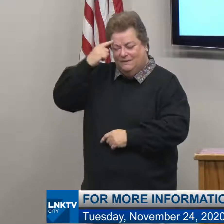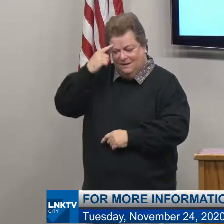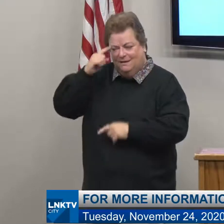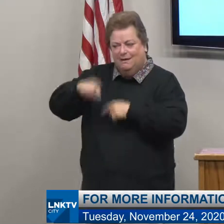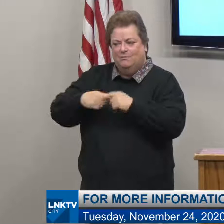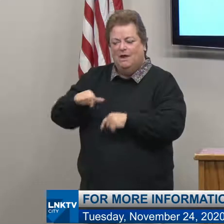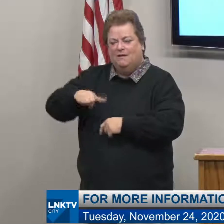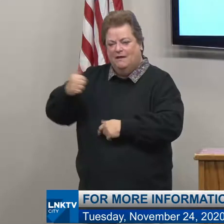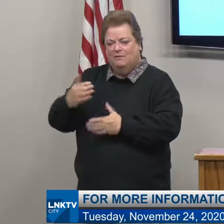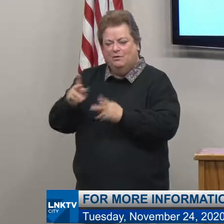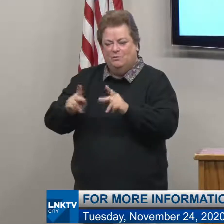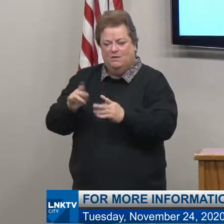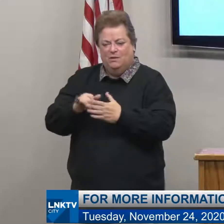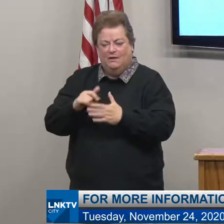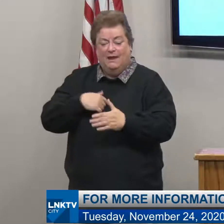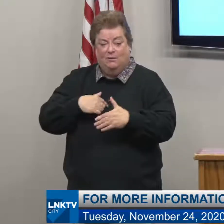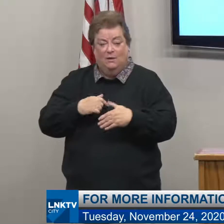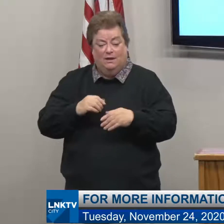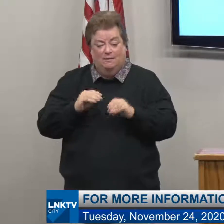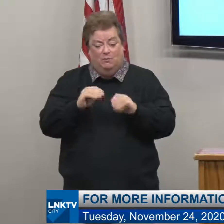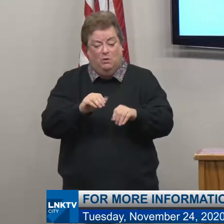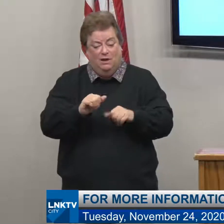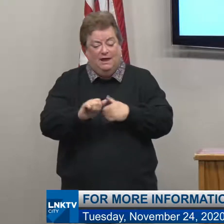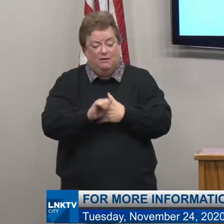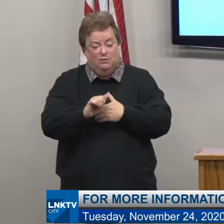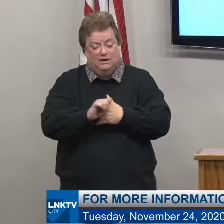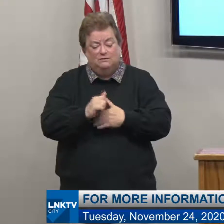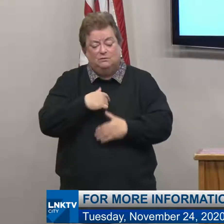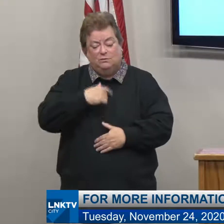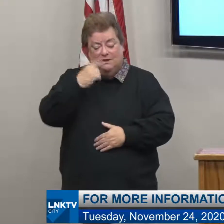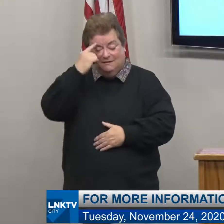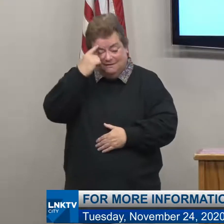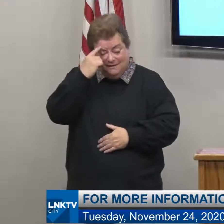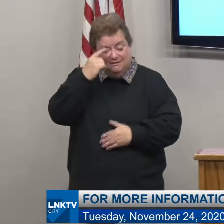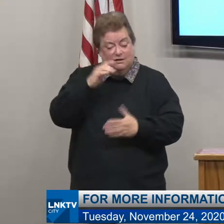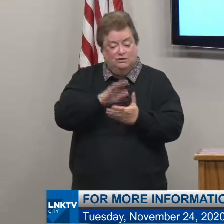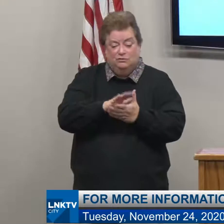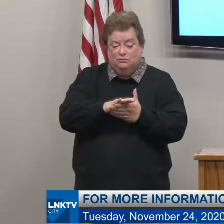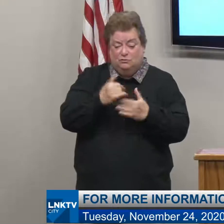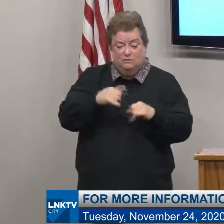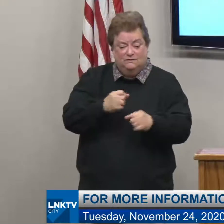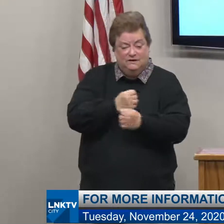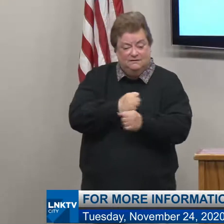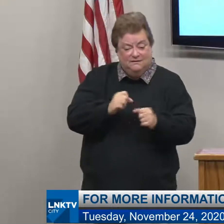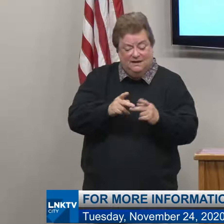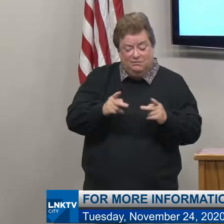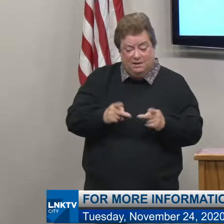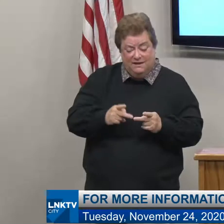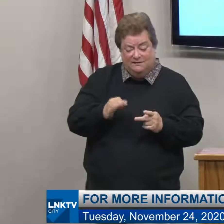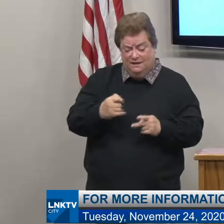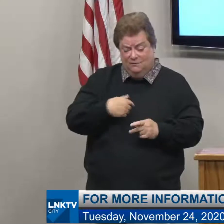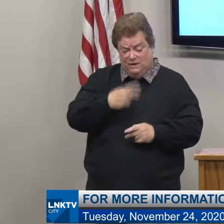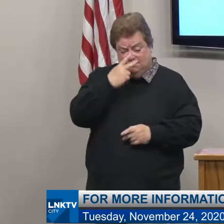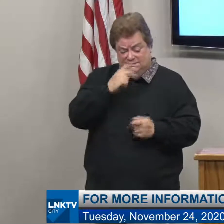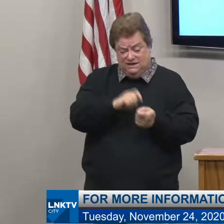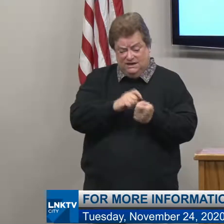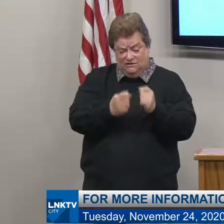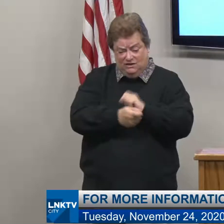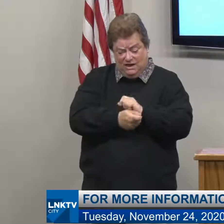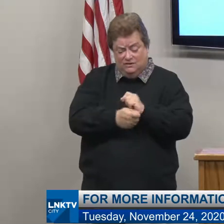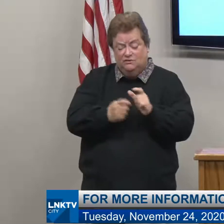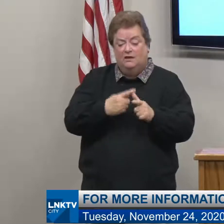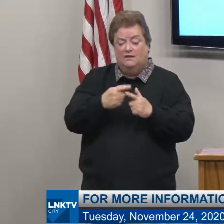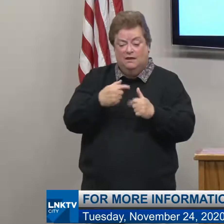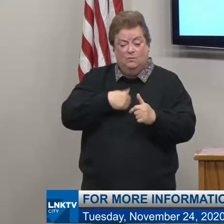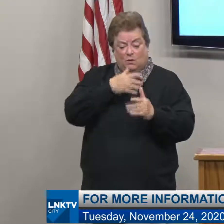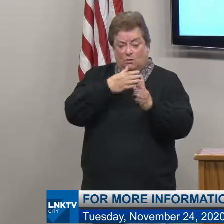at risk. We still believe school is the safest place for students. If we see something change, we are going to act